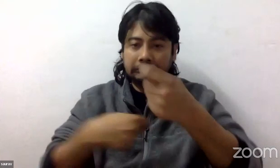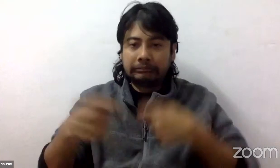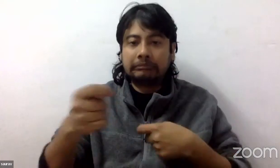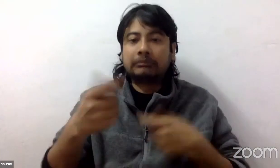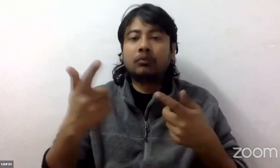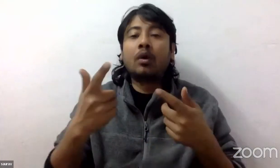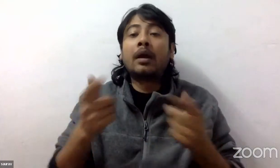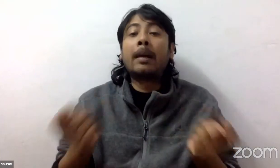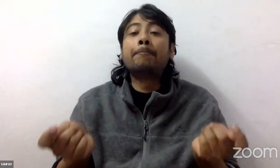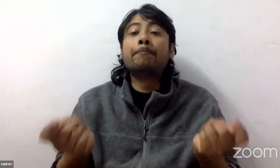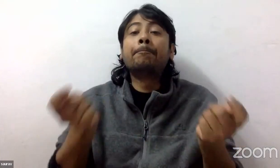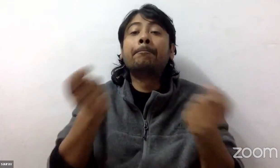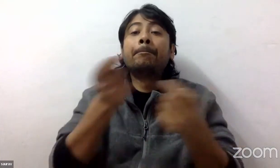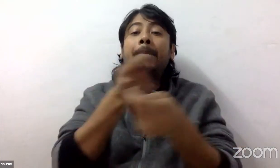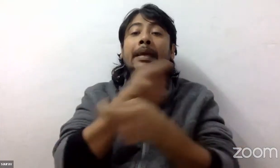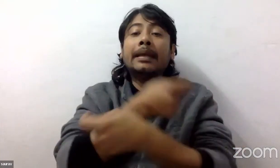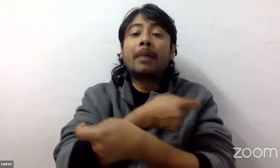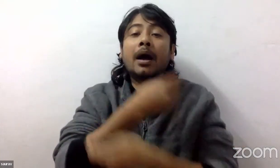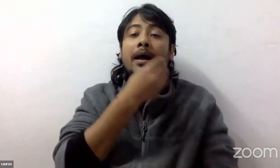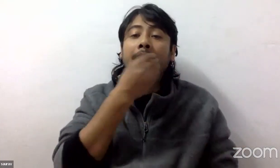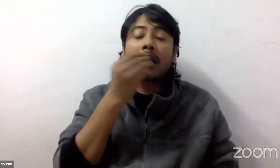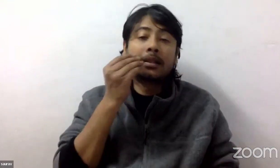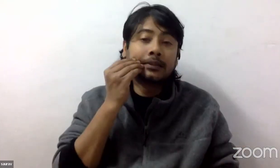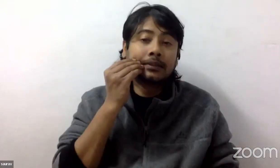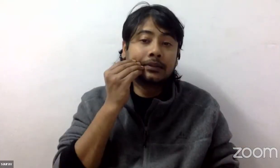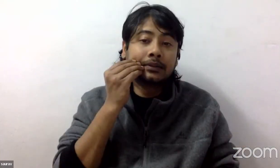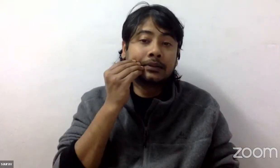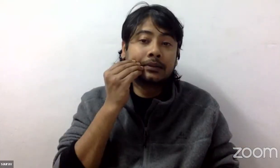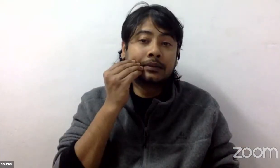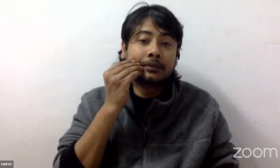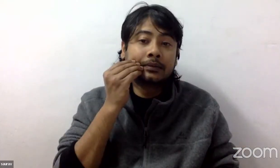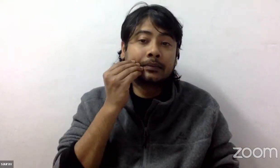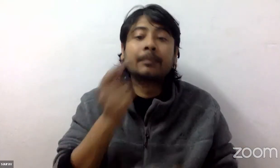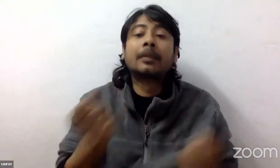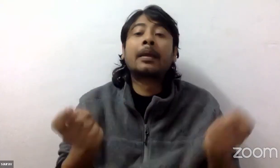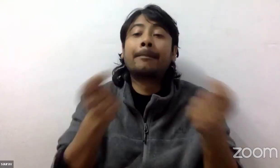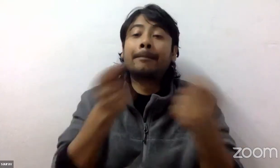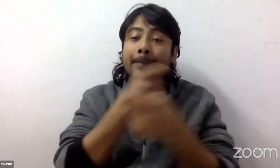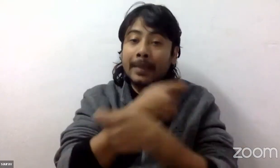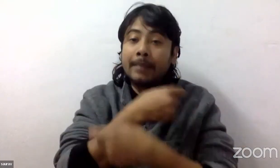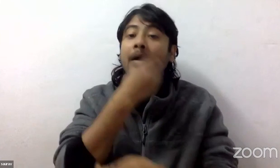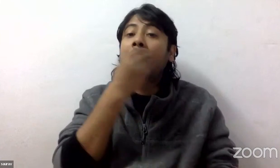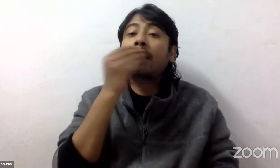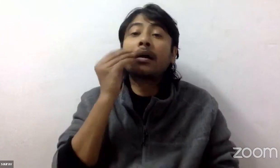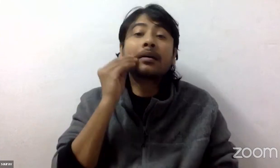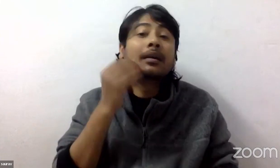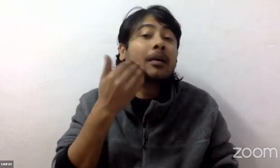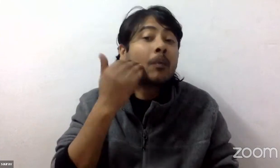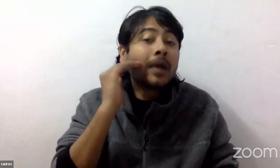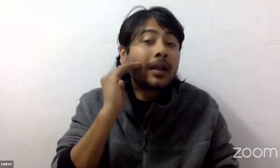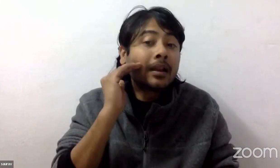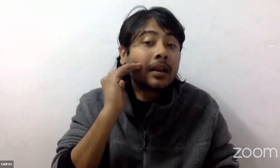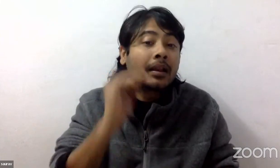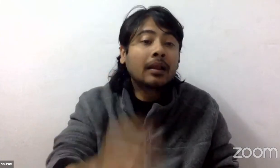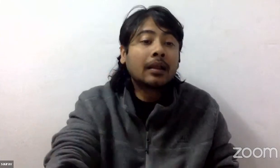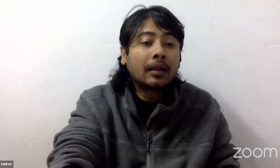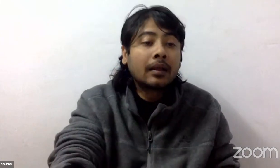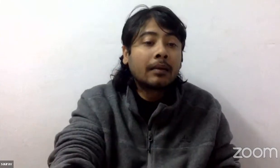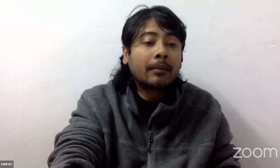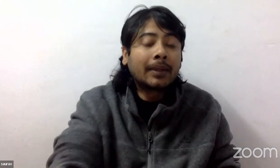observe without even consuming water. Okay, so you can do like that. In case you miss any Ekadashi, then